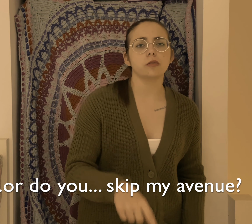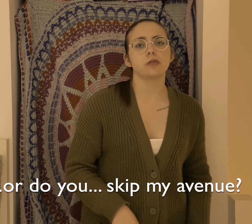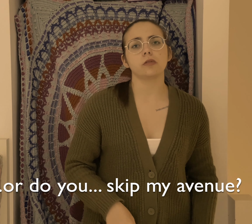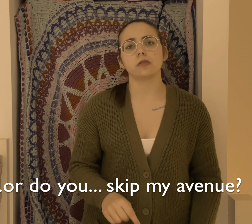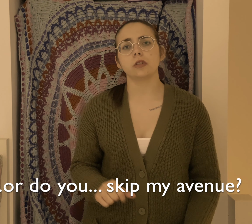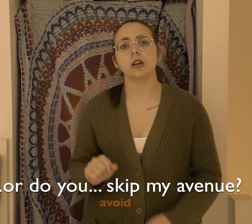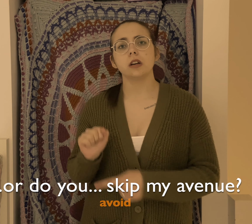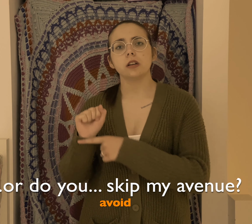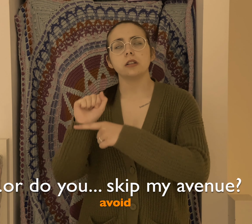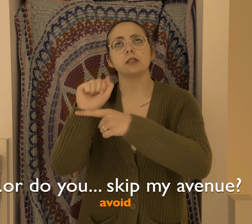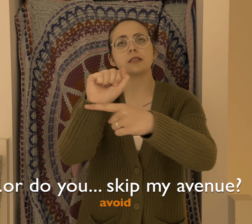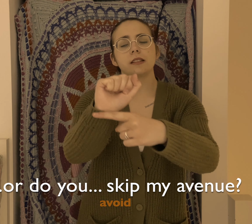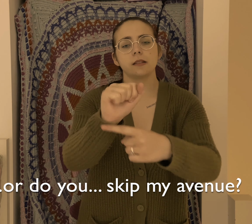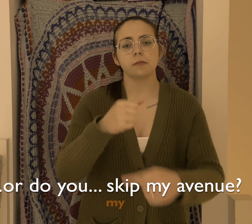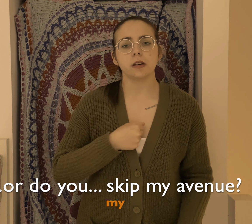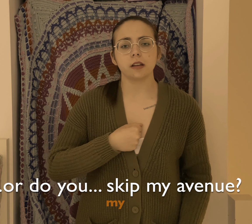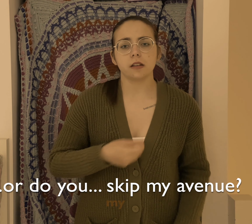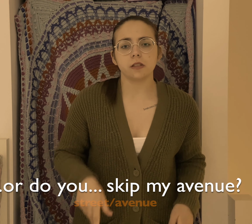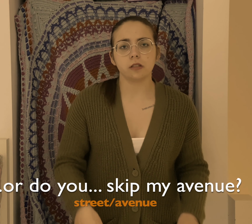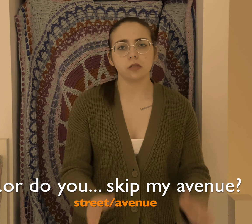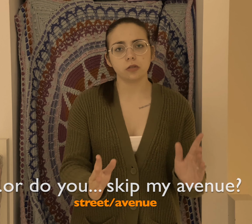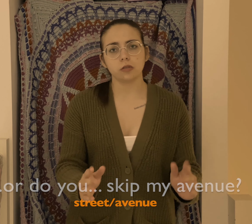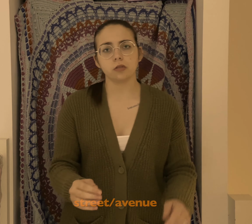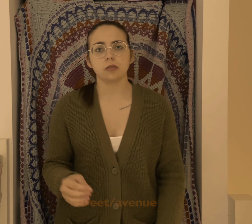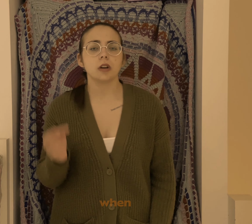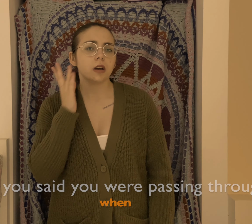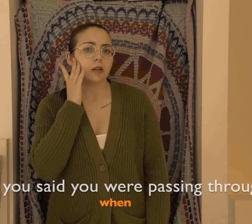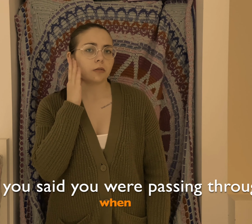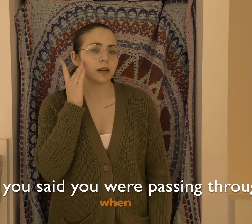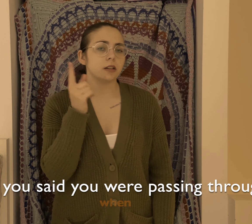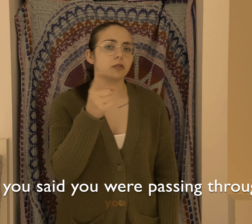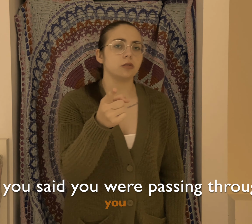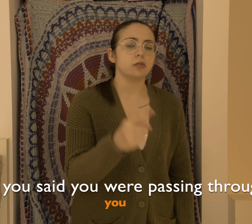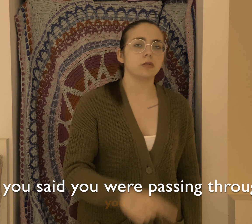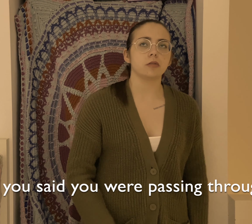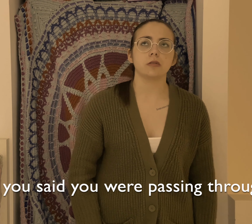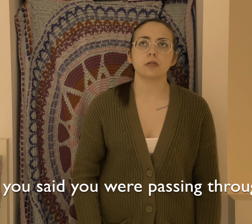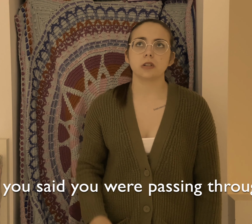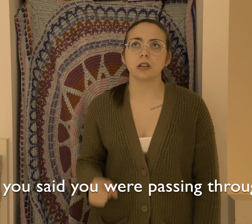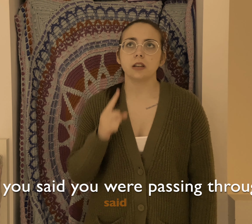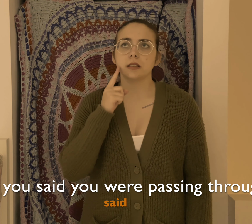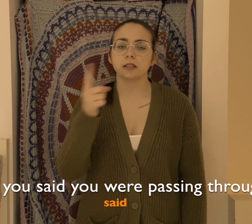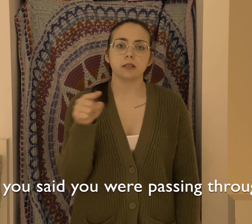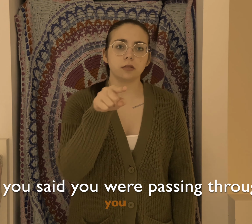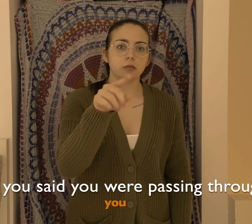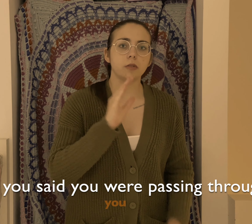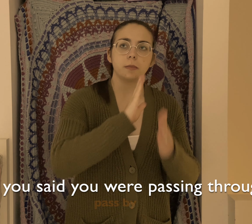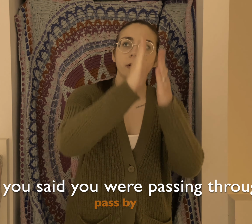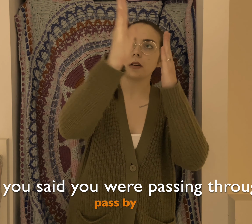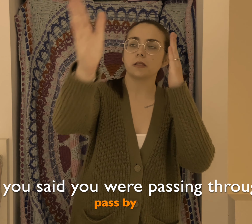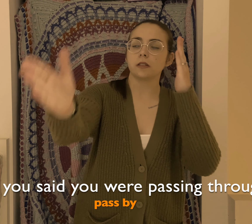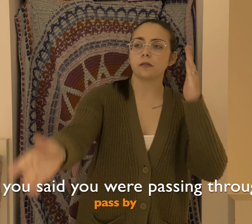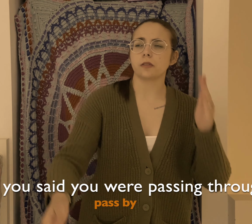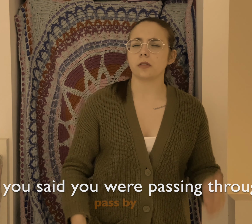you skip my avenue When you said you were passing through